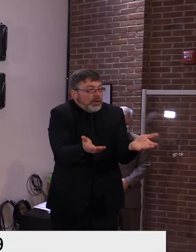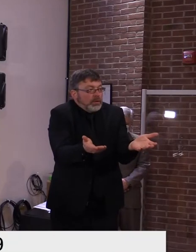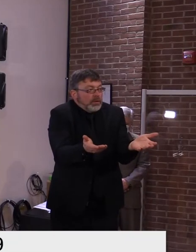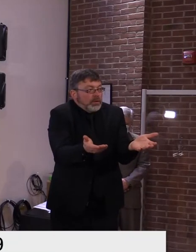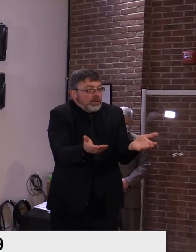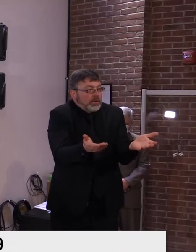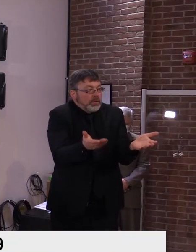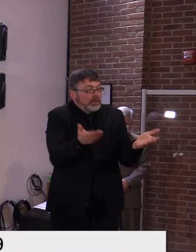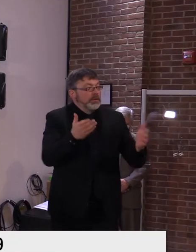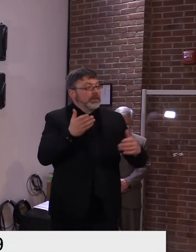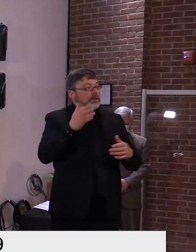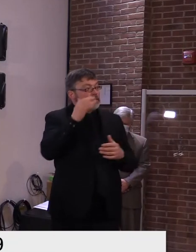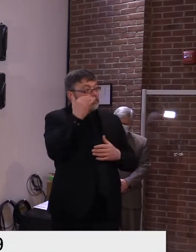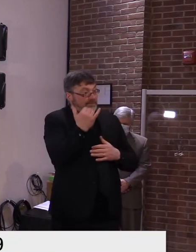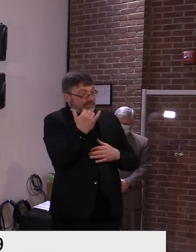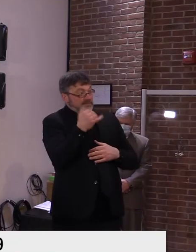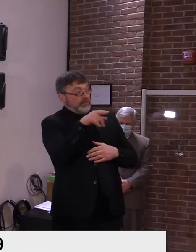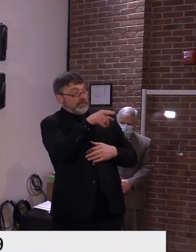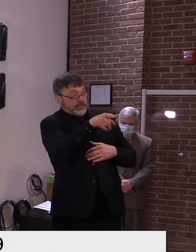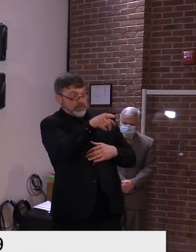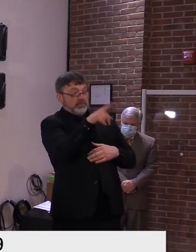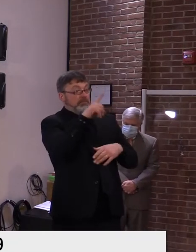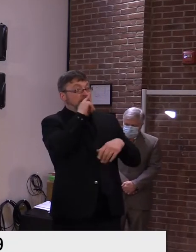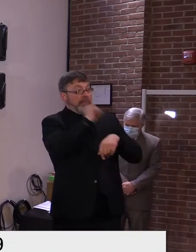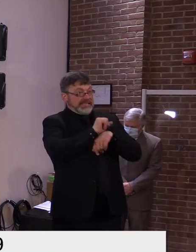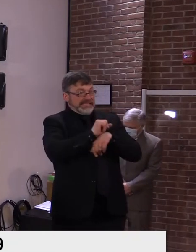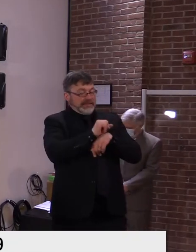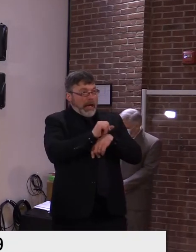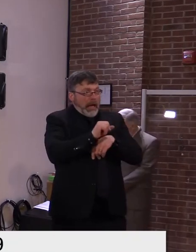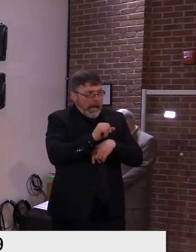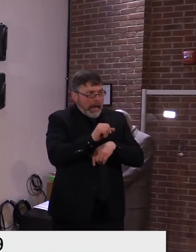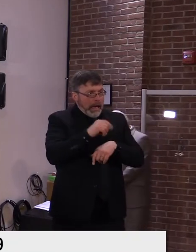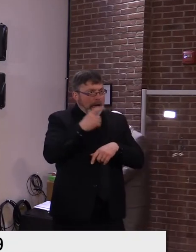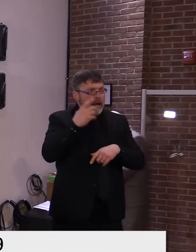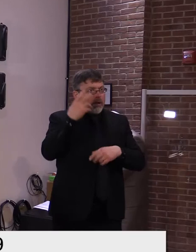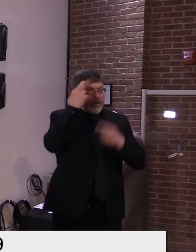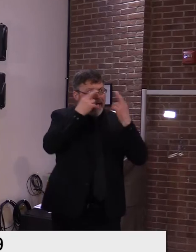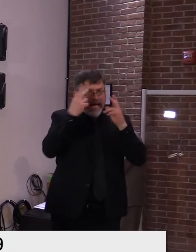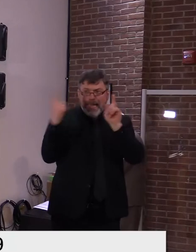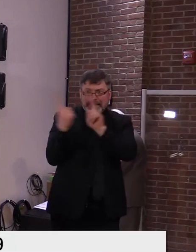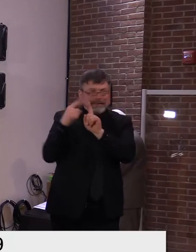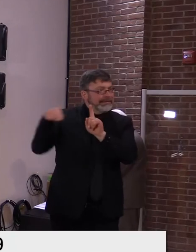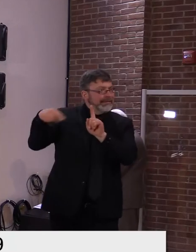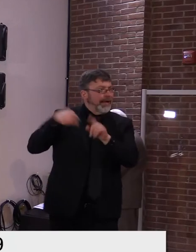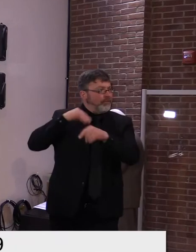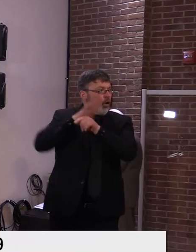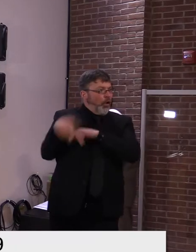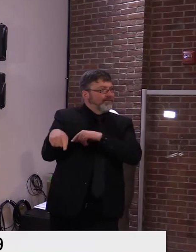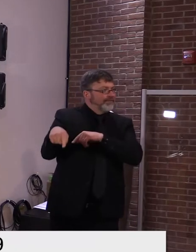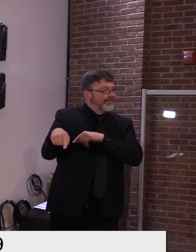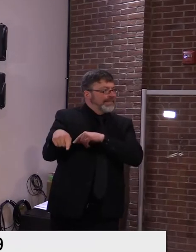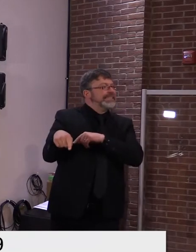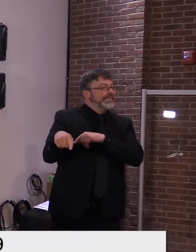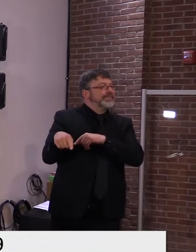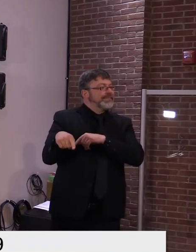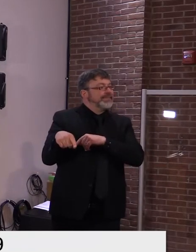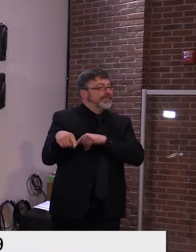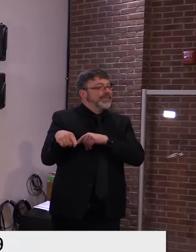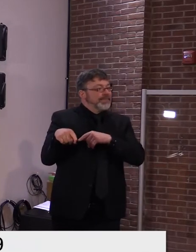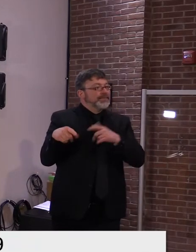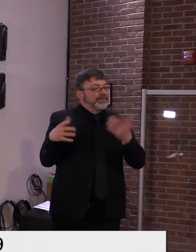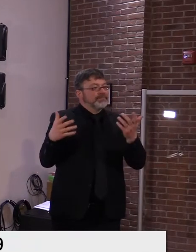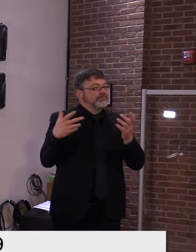15 or so percent of people are becoming cases, is through the people you live with. So a household